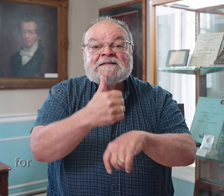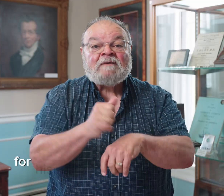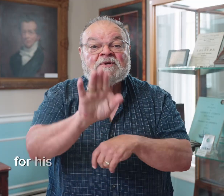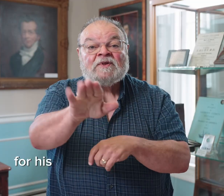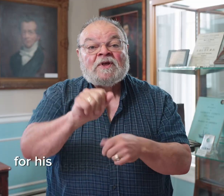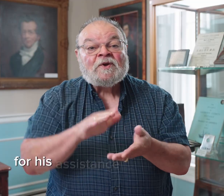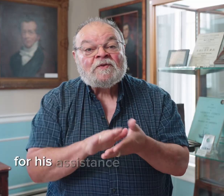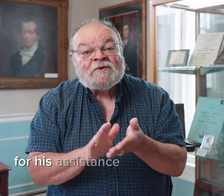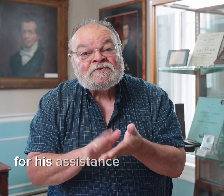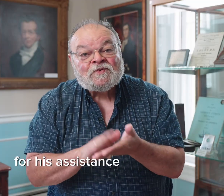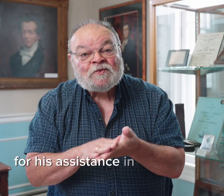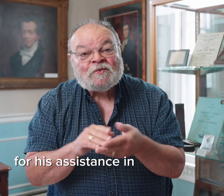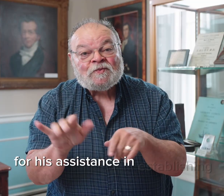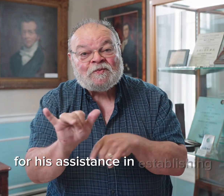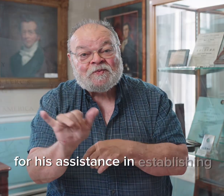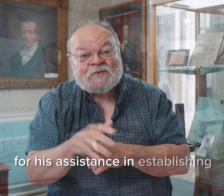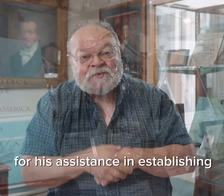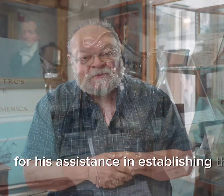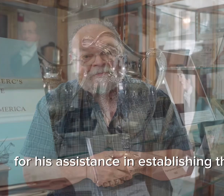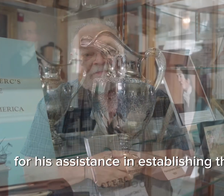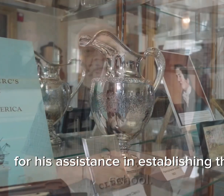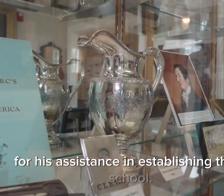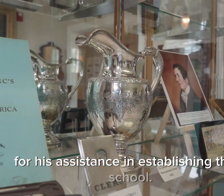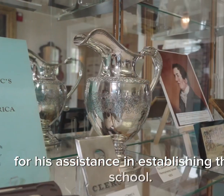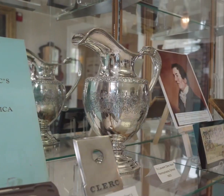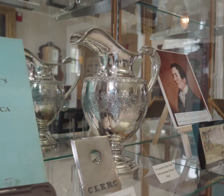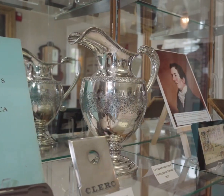his assistance in establishing their school.